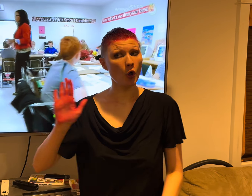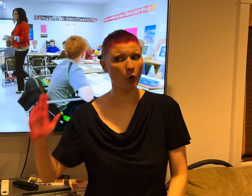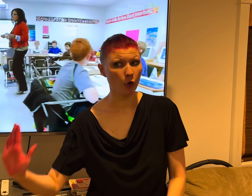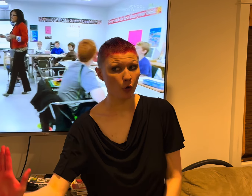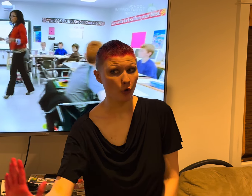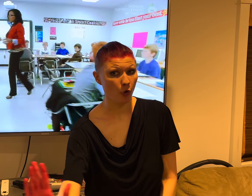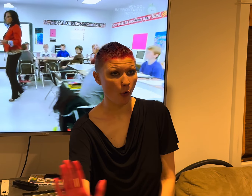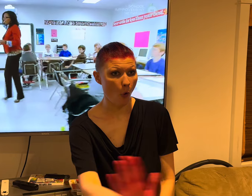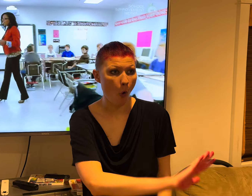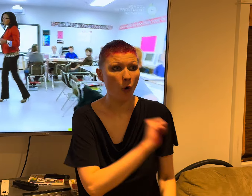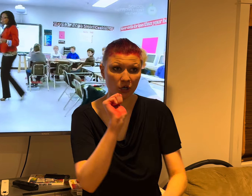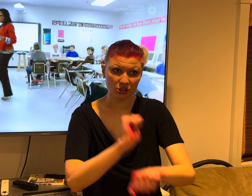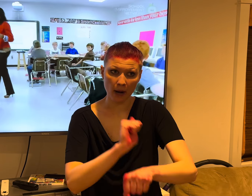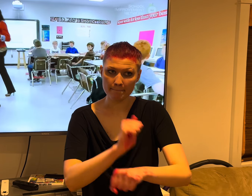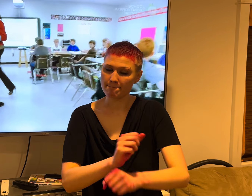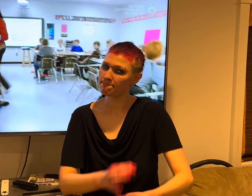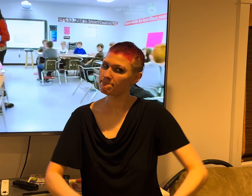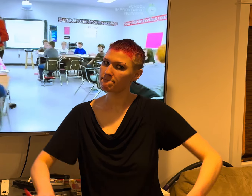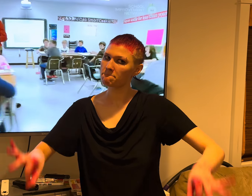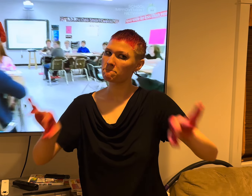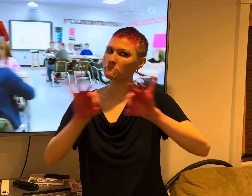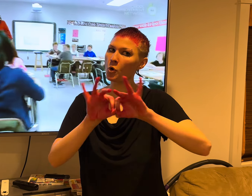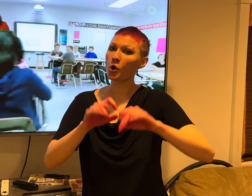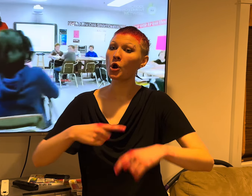being answered, the information is coming from the text.